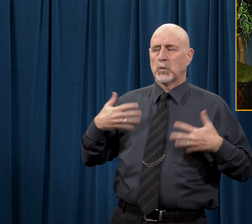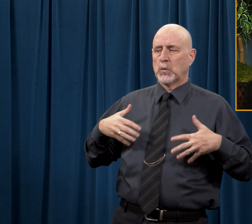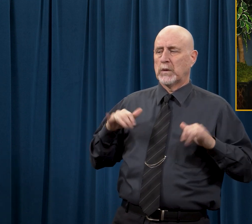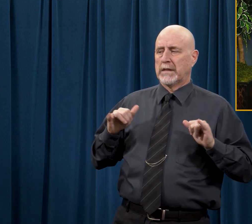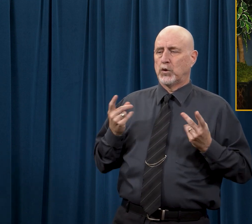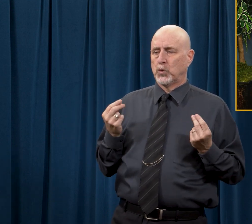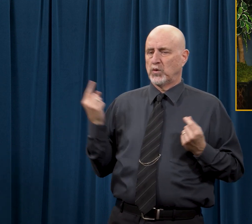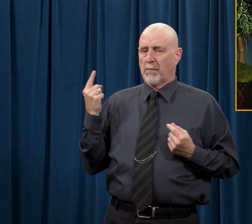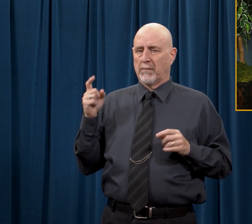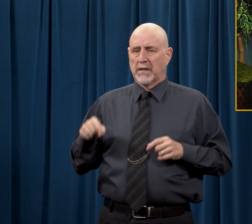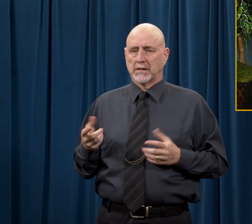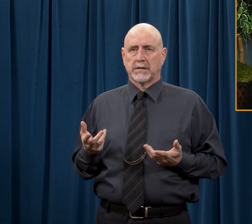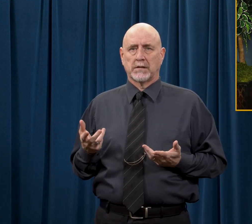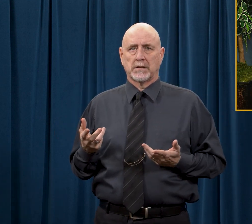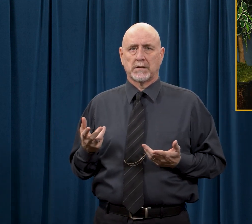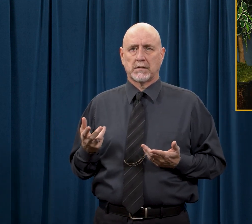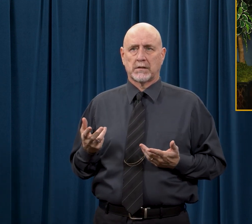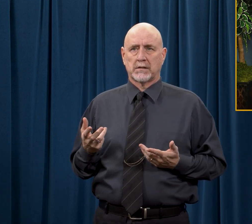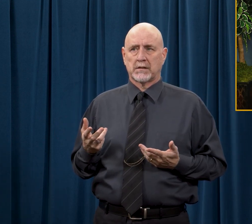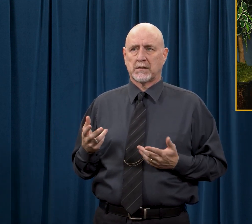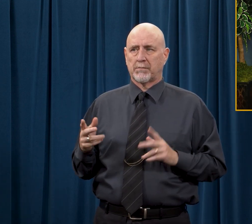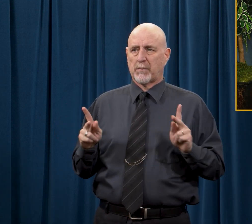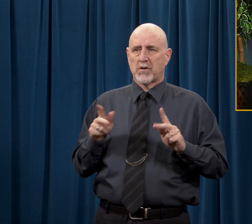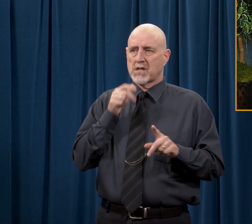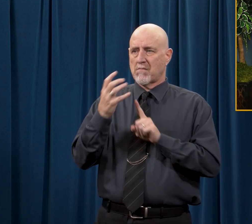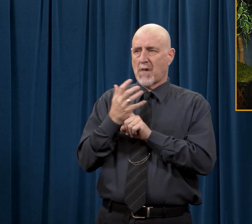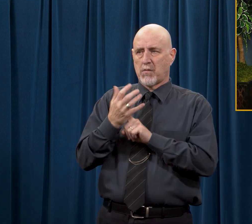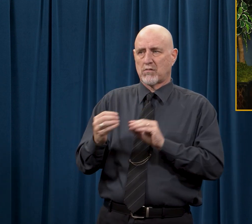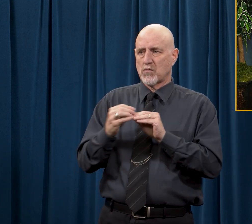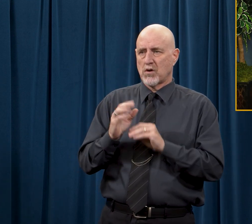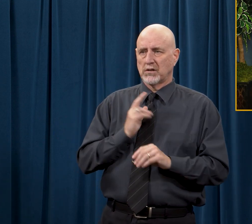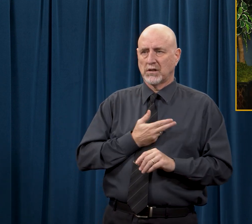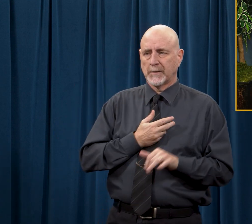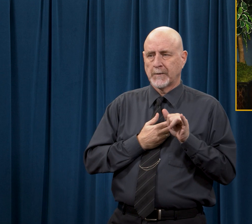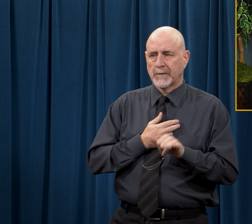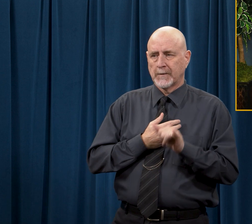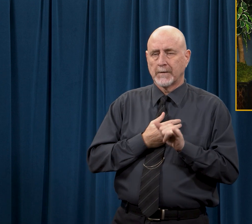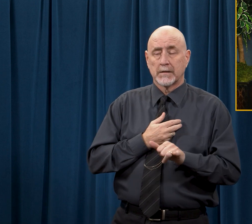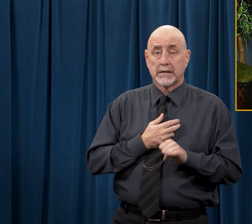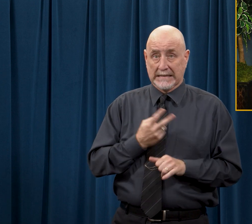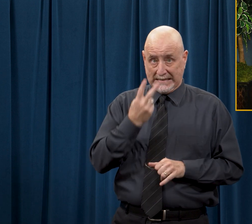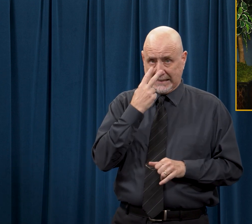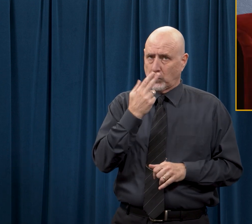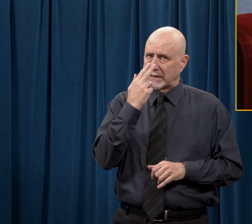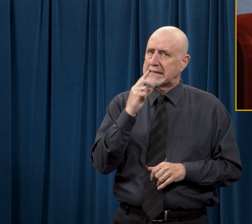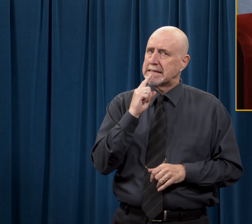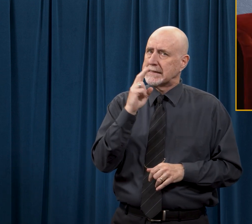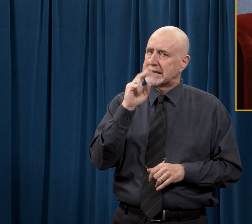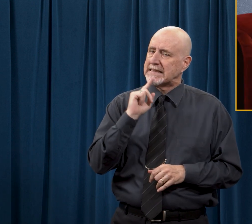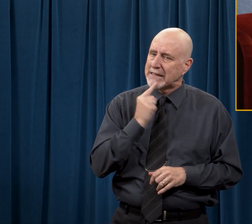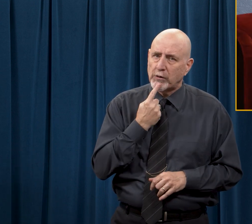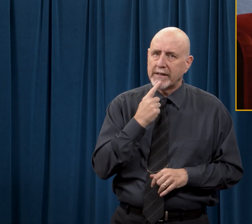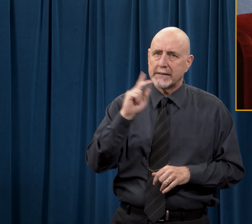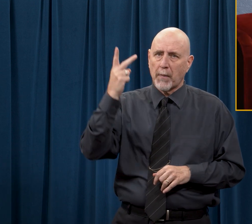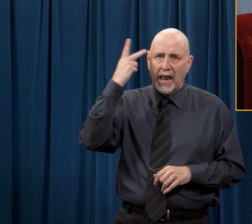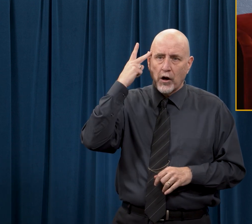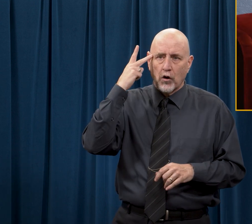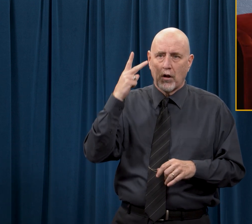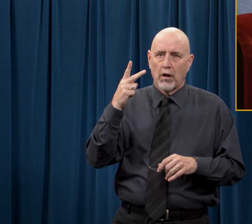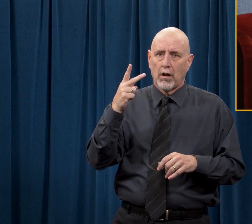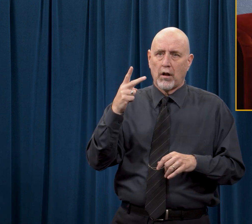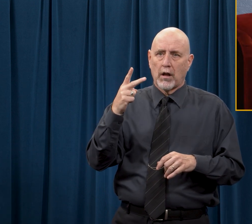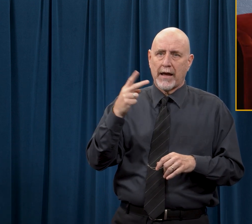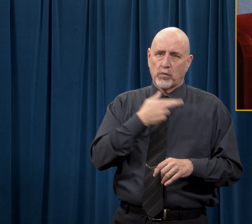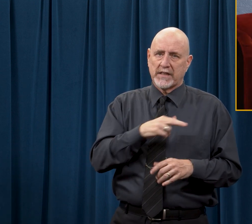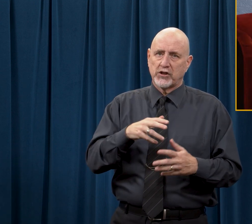that they needed to do something, that the tide was turning against them. See, there was serious political and